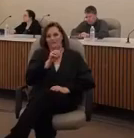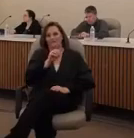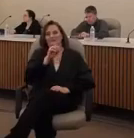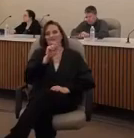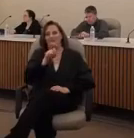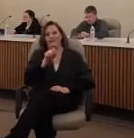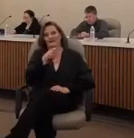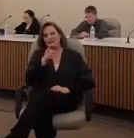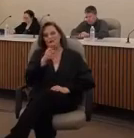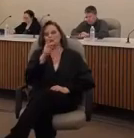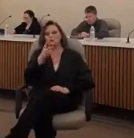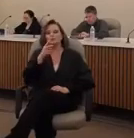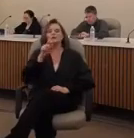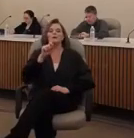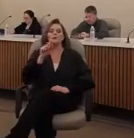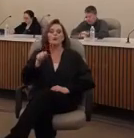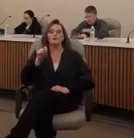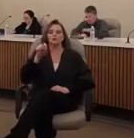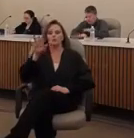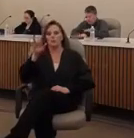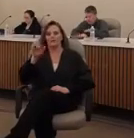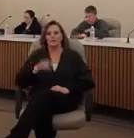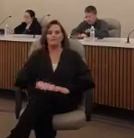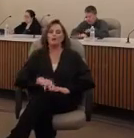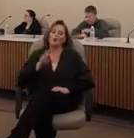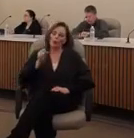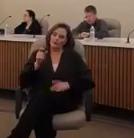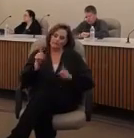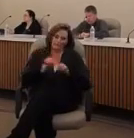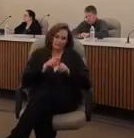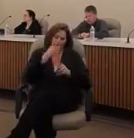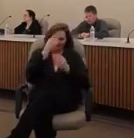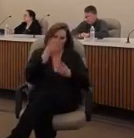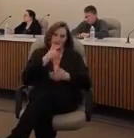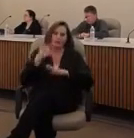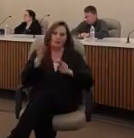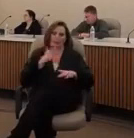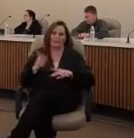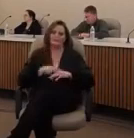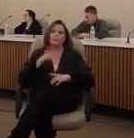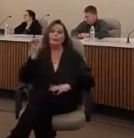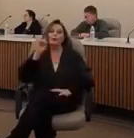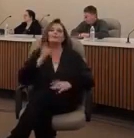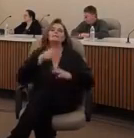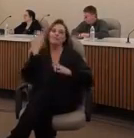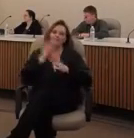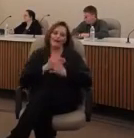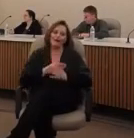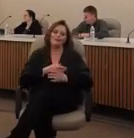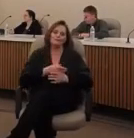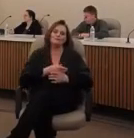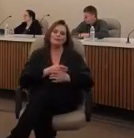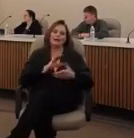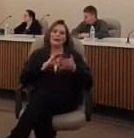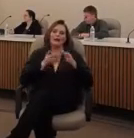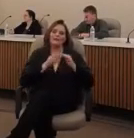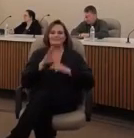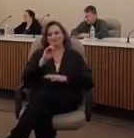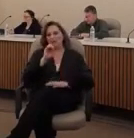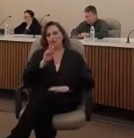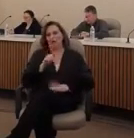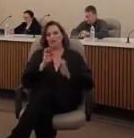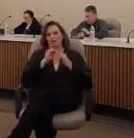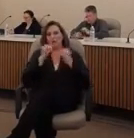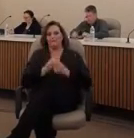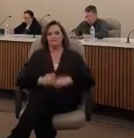160.15-2-25, or is more particularly described in plans on file in the town clerk's office. So one of the things I'll make note of